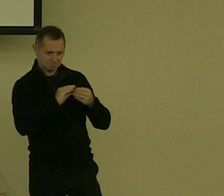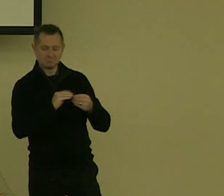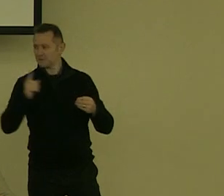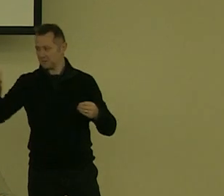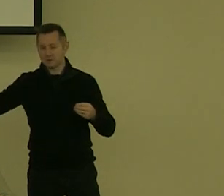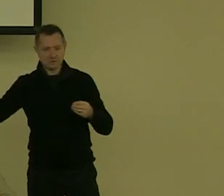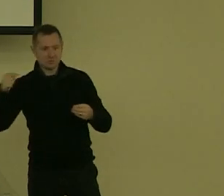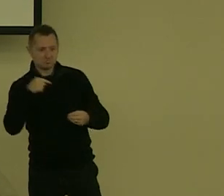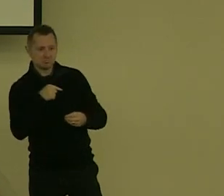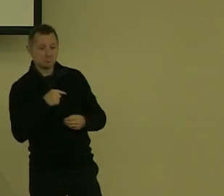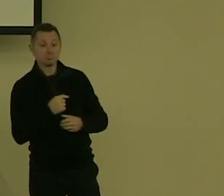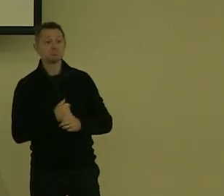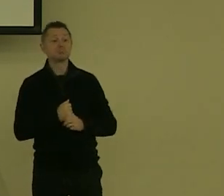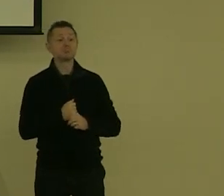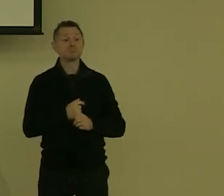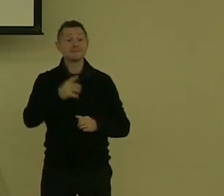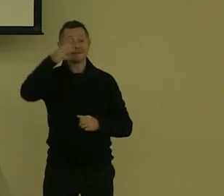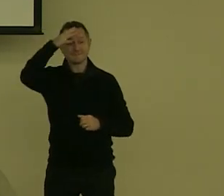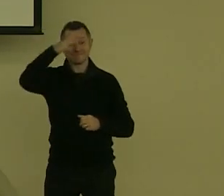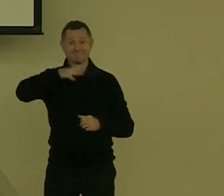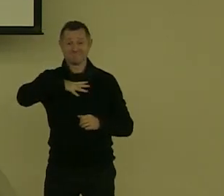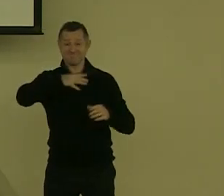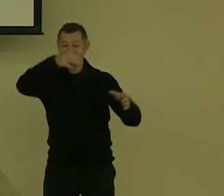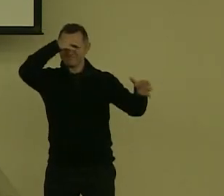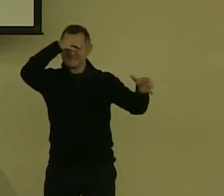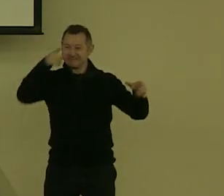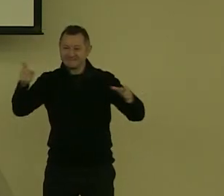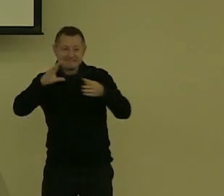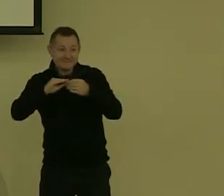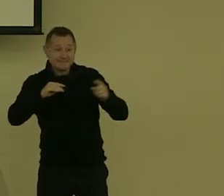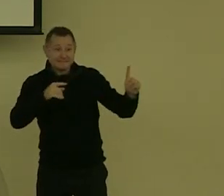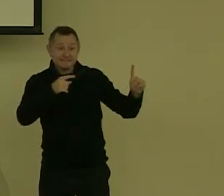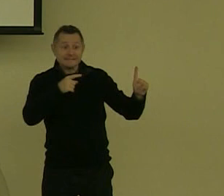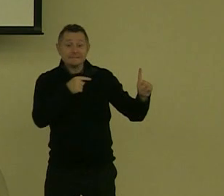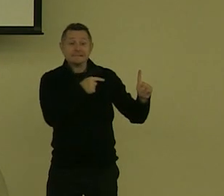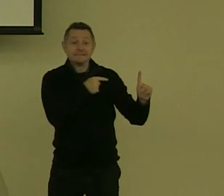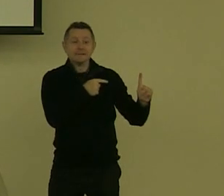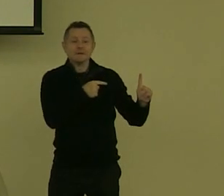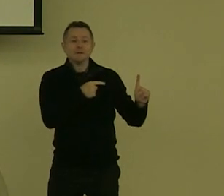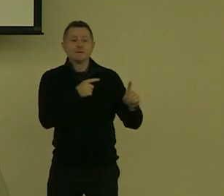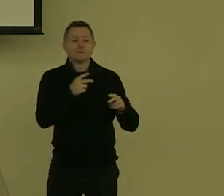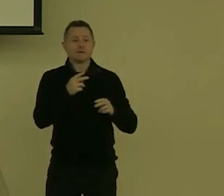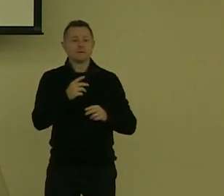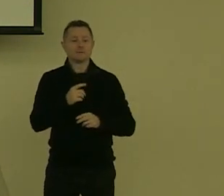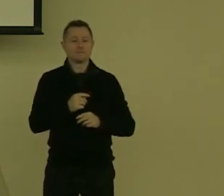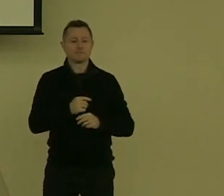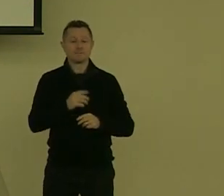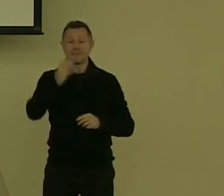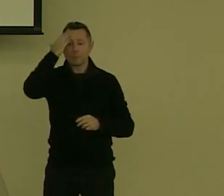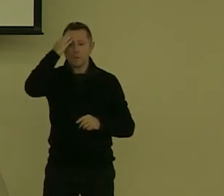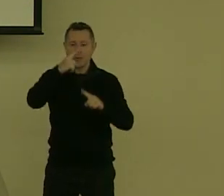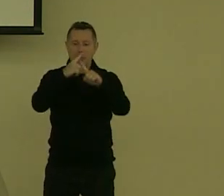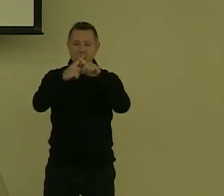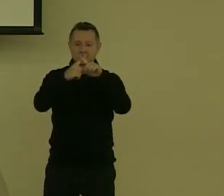writer of a small superhero comic called X-Men, for a number of years. This may be